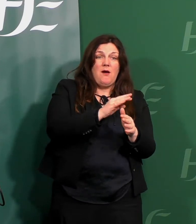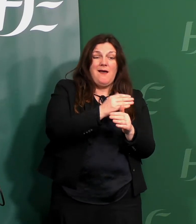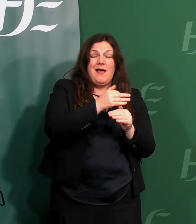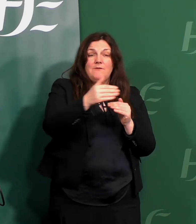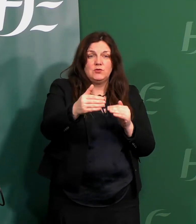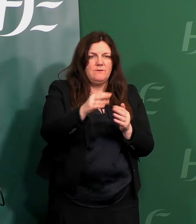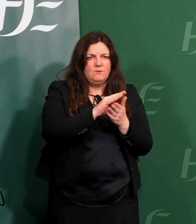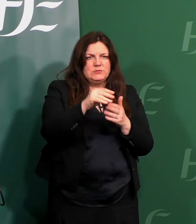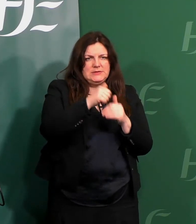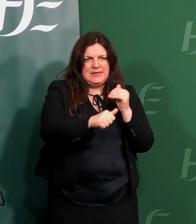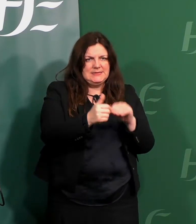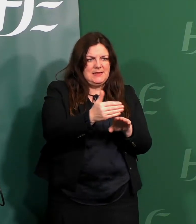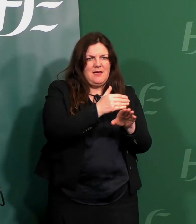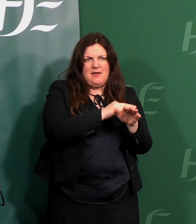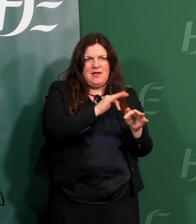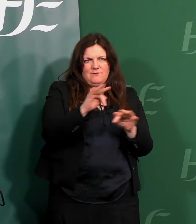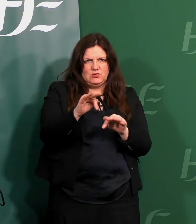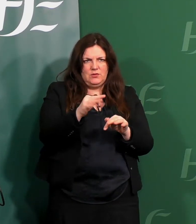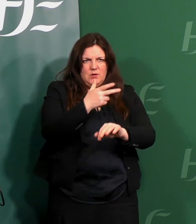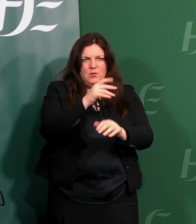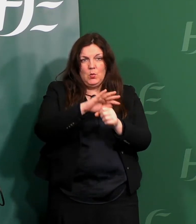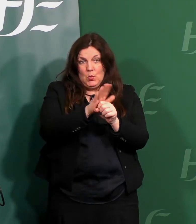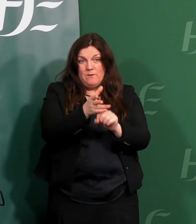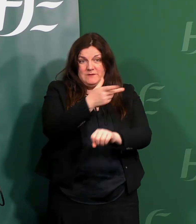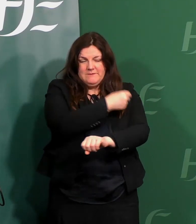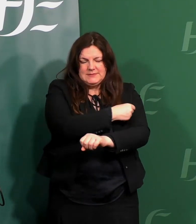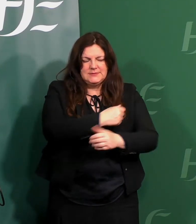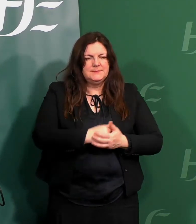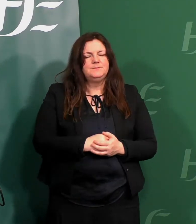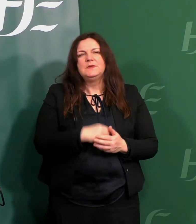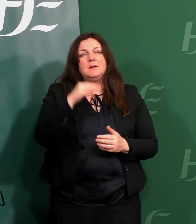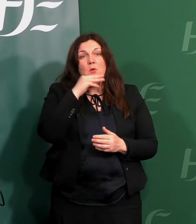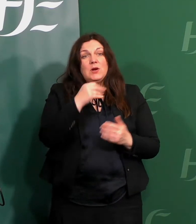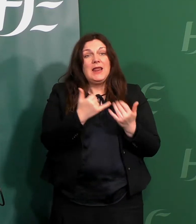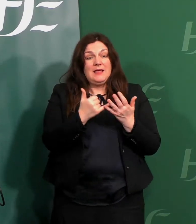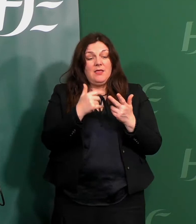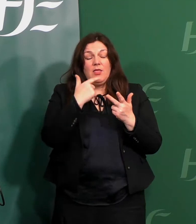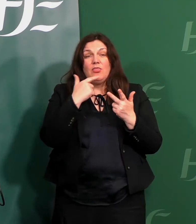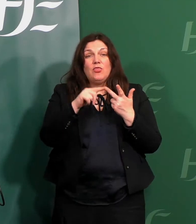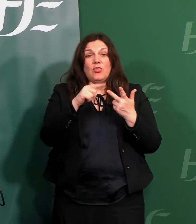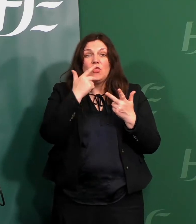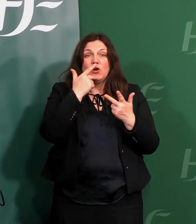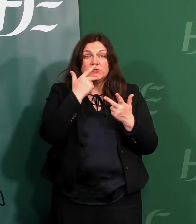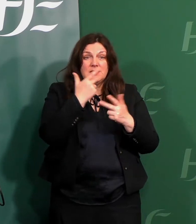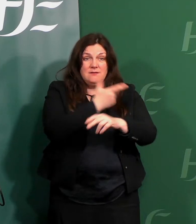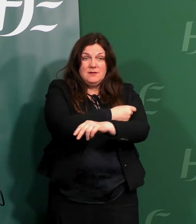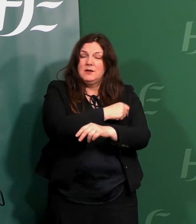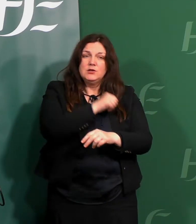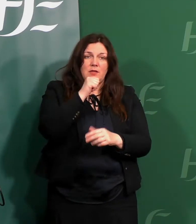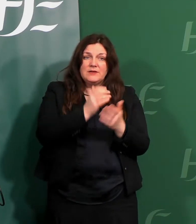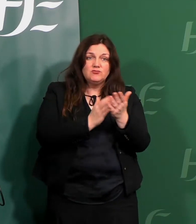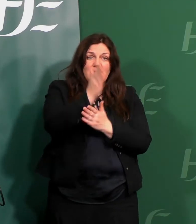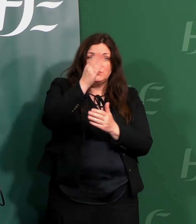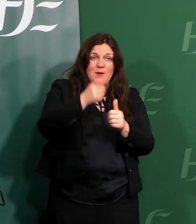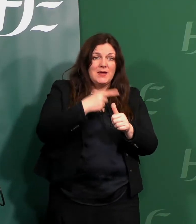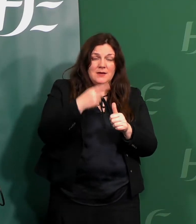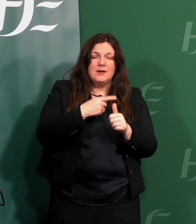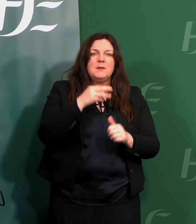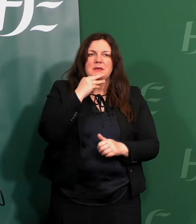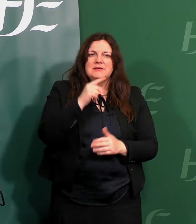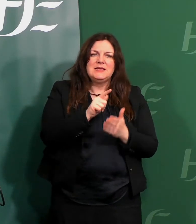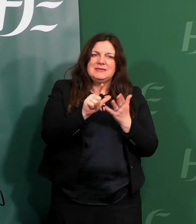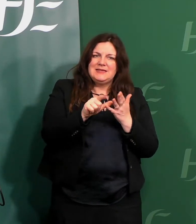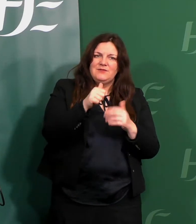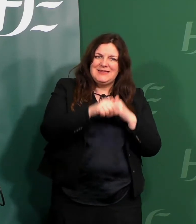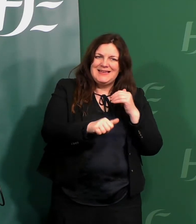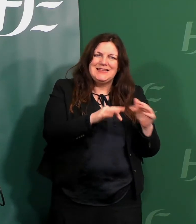vaccine. And it is important to remember, as again was mentioned for the booster vaccine, also this vaccine doesn't work immediately. You need to wait for 7 days after you've had